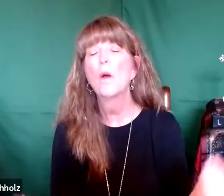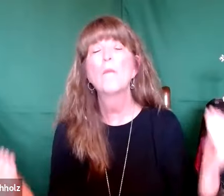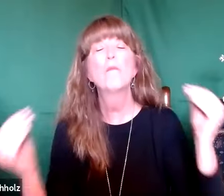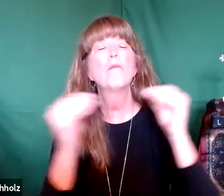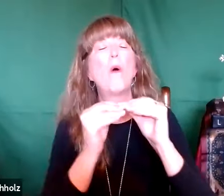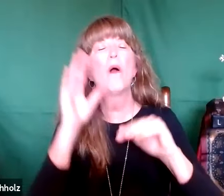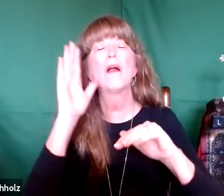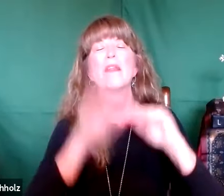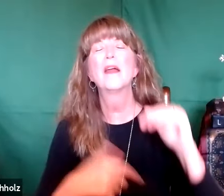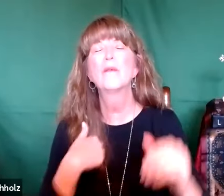God's love,